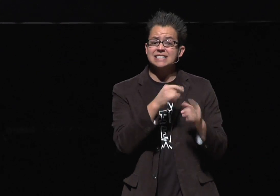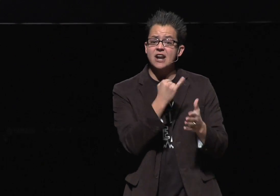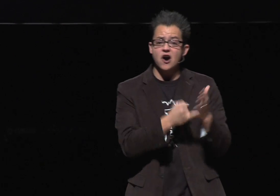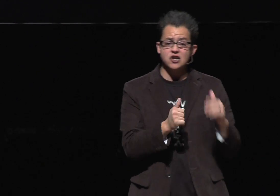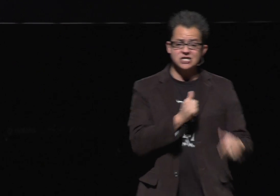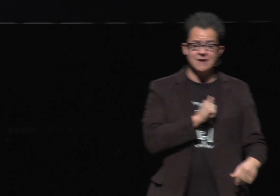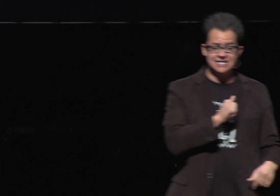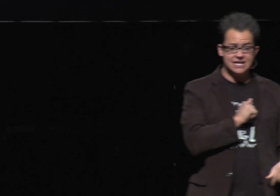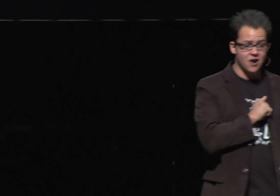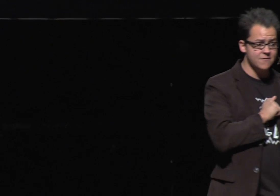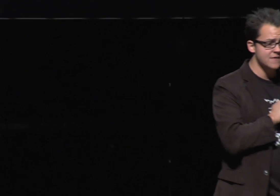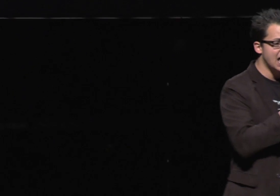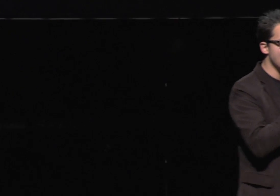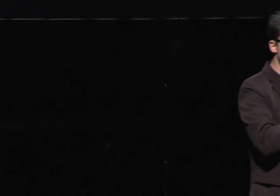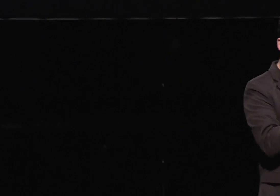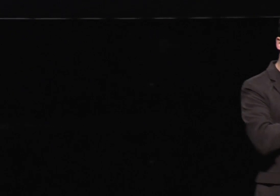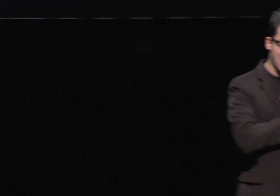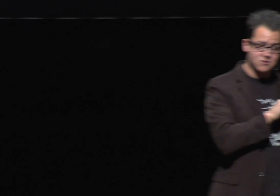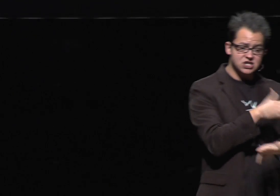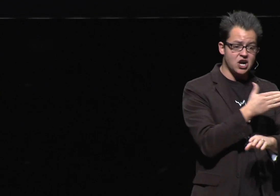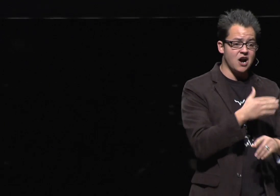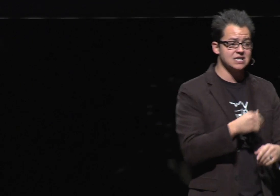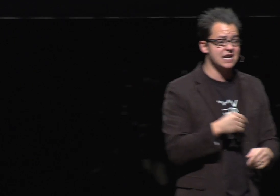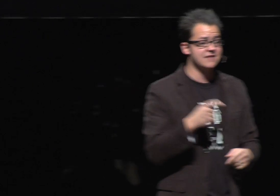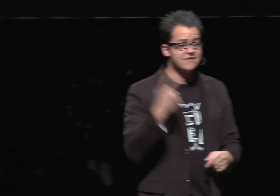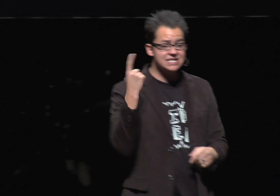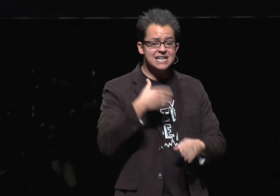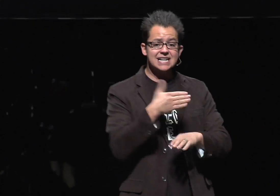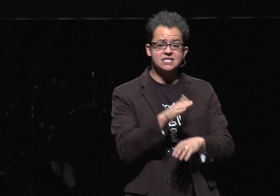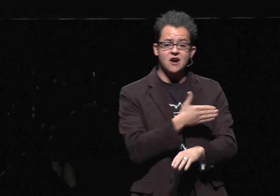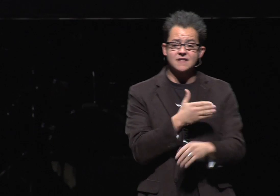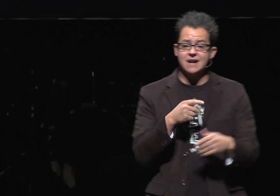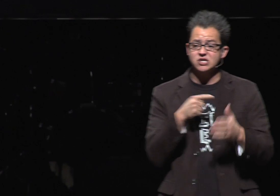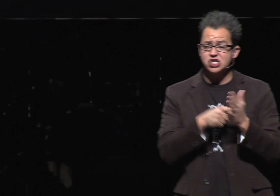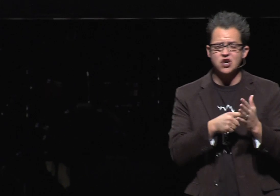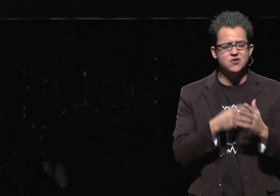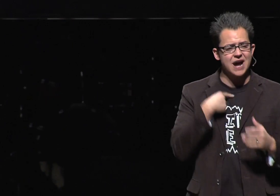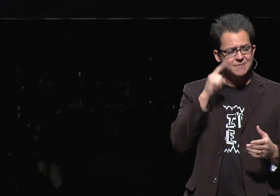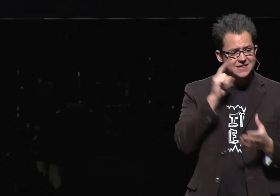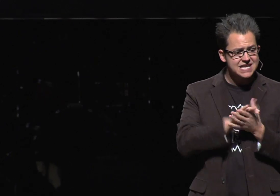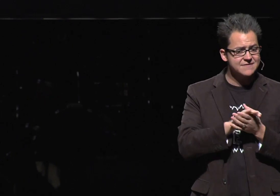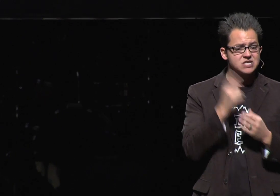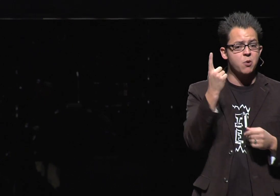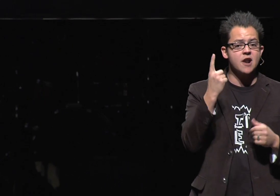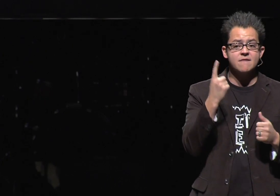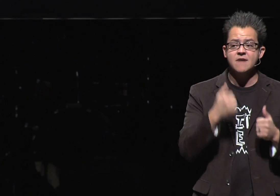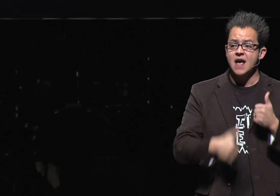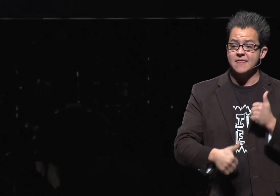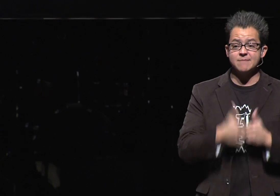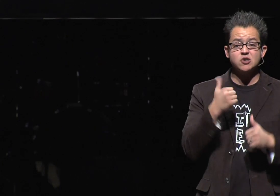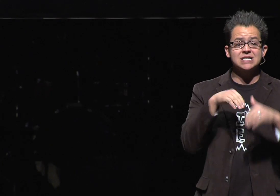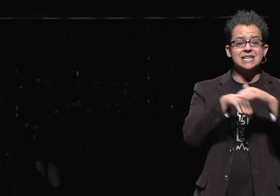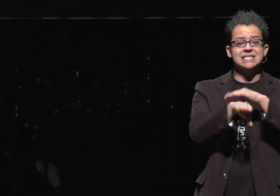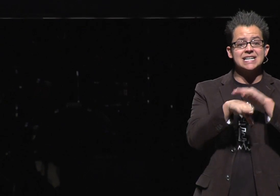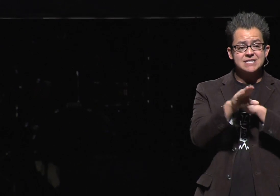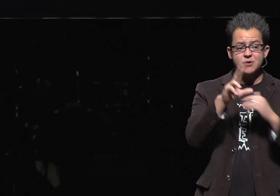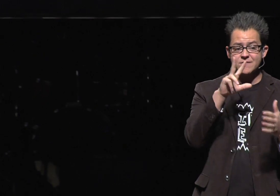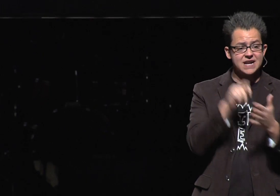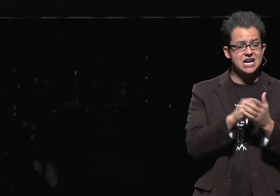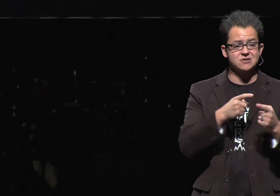an artist myself, I've written my own songs, and this next song that I'm going to show you, I believe, is one of the most accessible videos